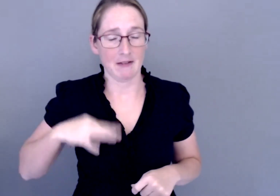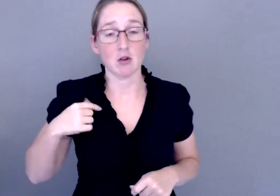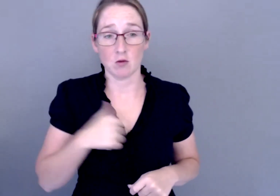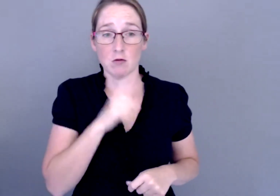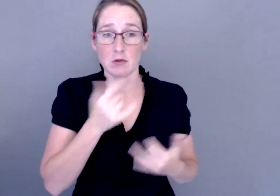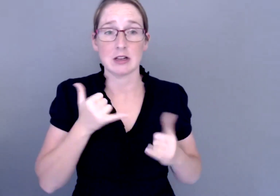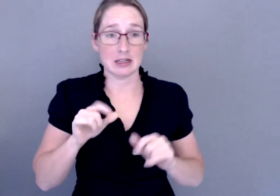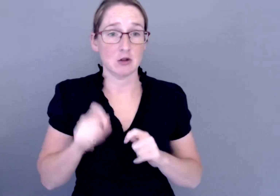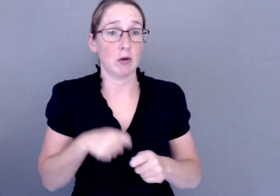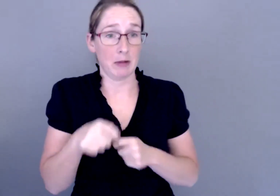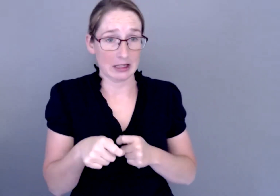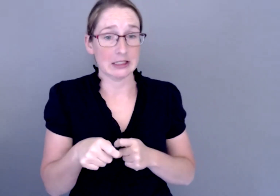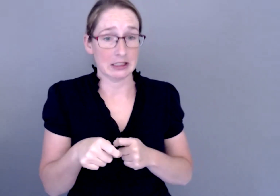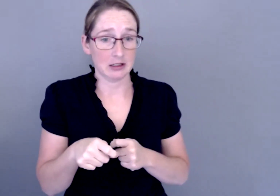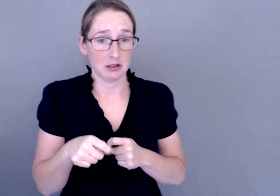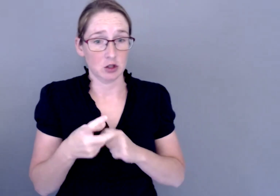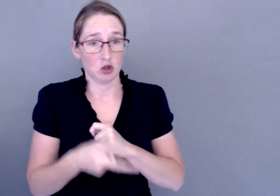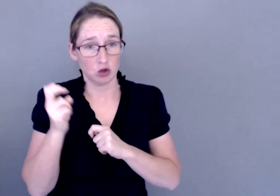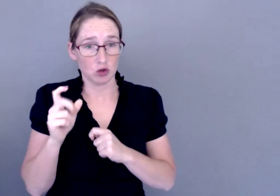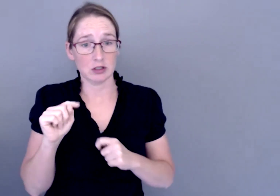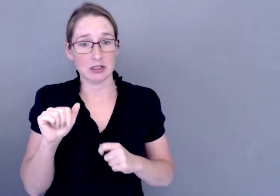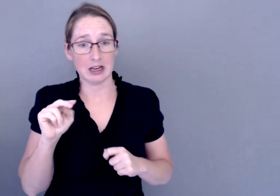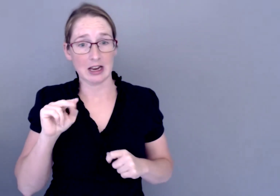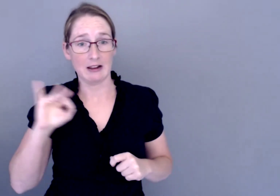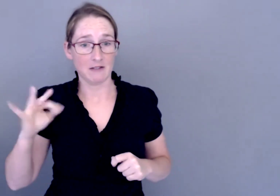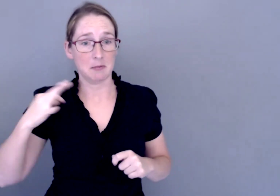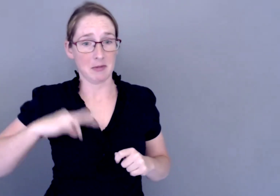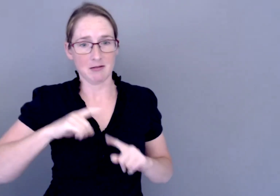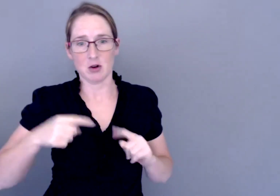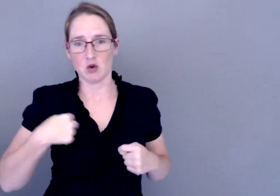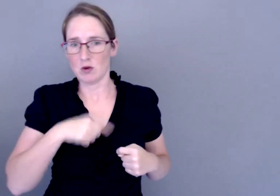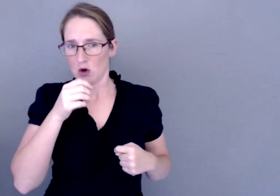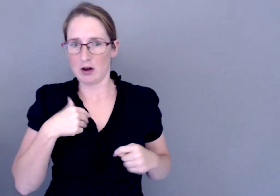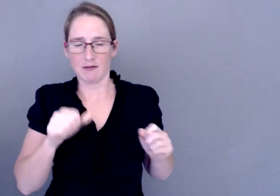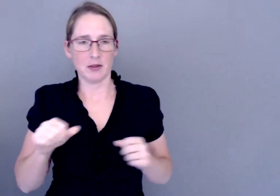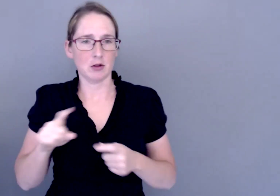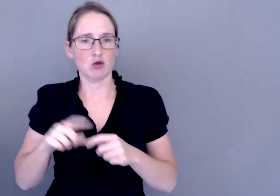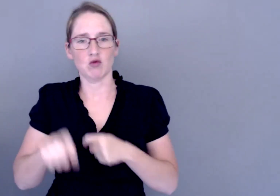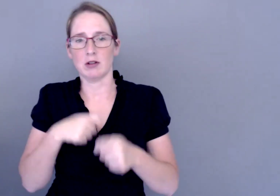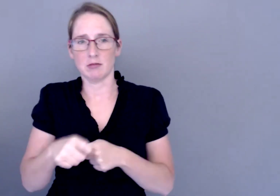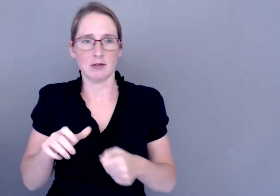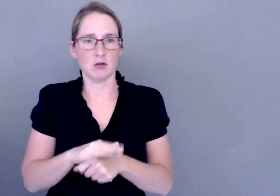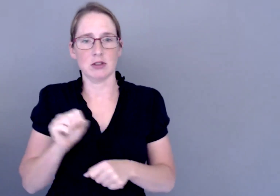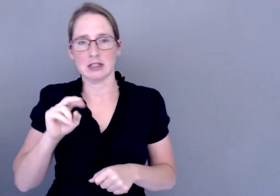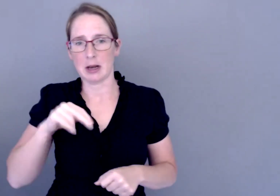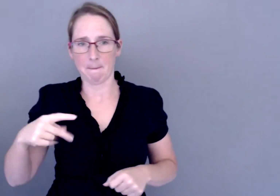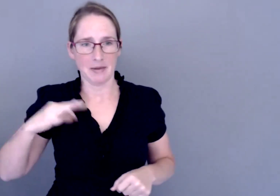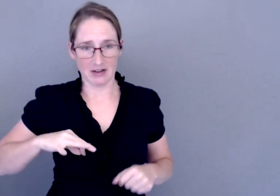still replacing stolen TANF benefits, but we do not have the ability to replace stolen SNAP